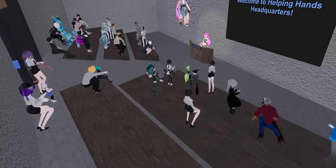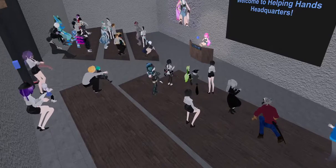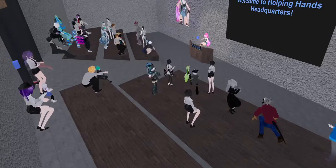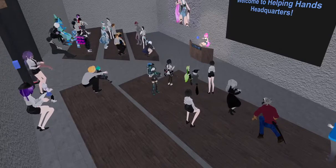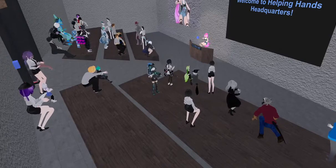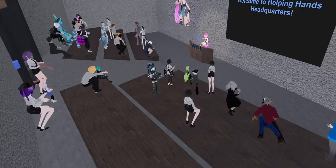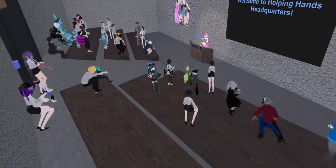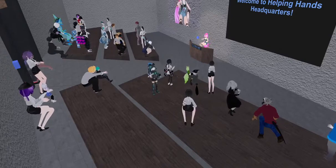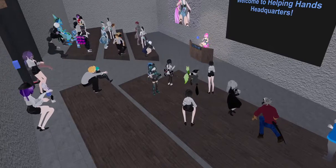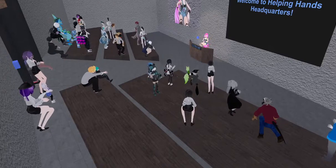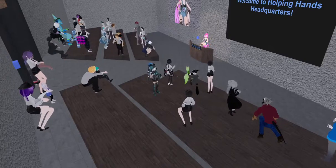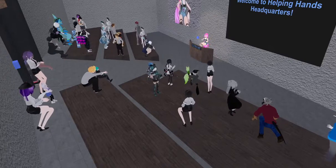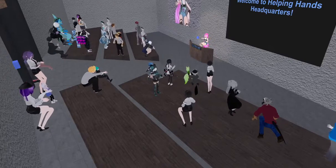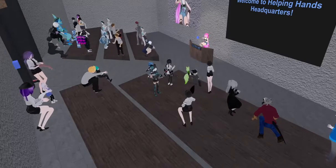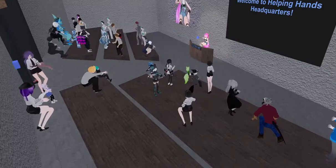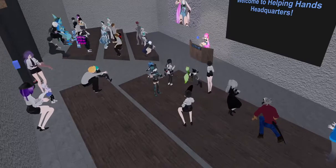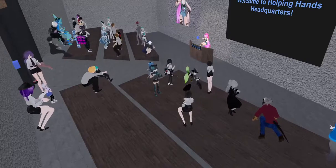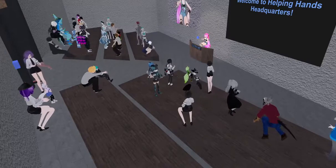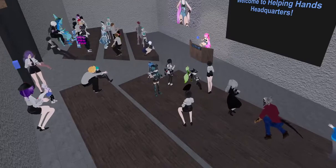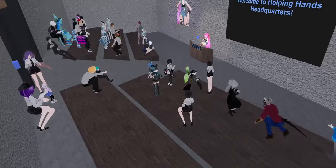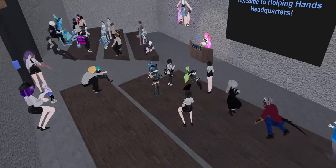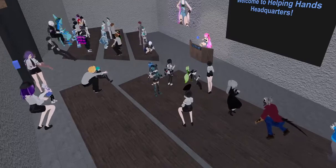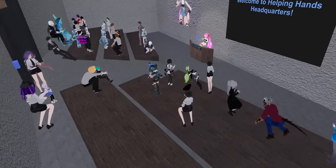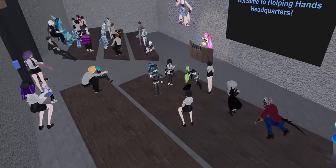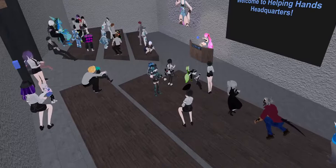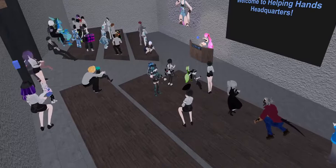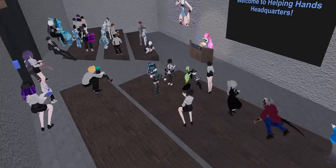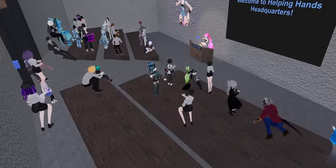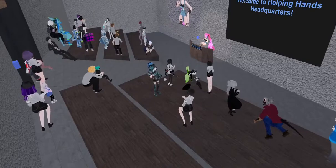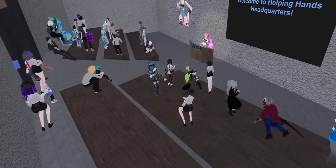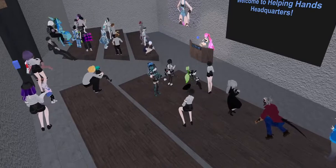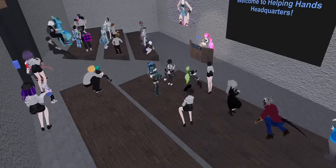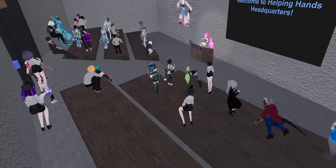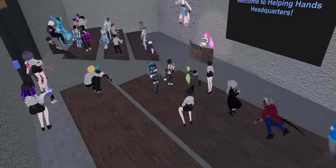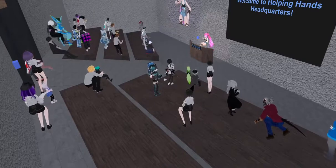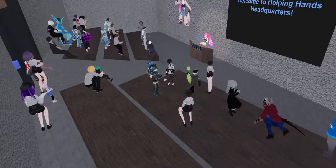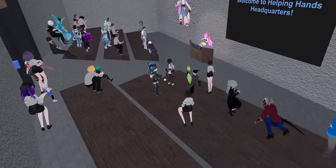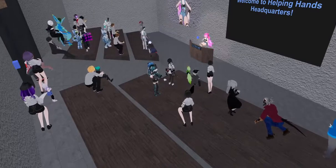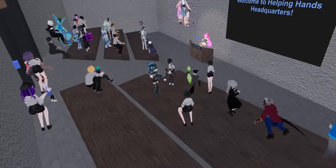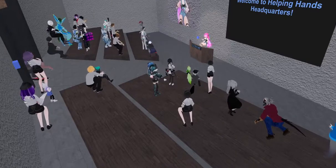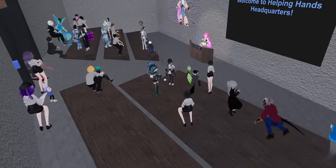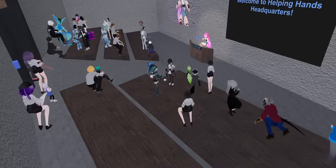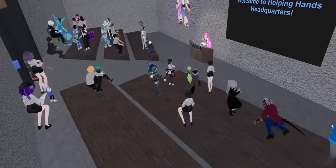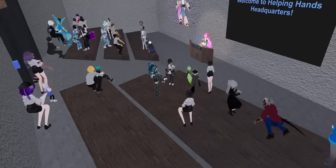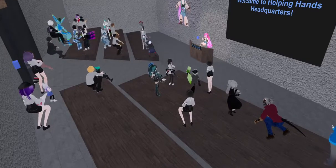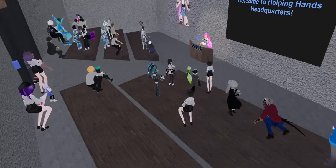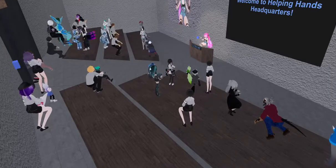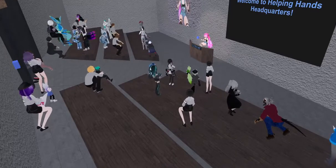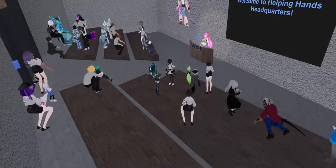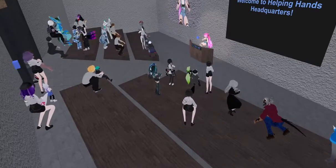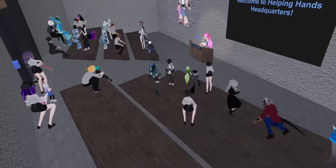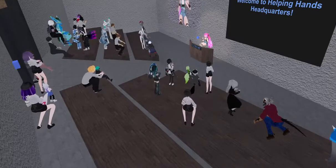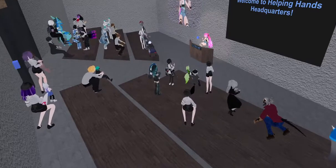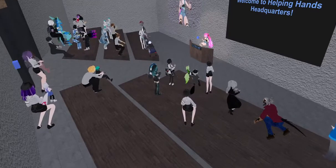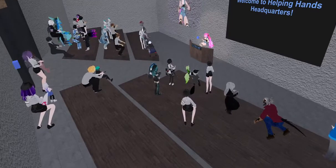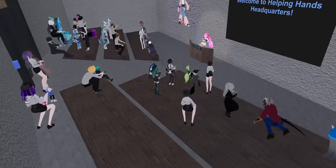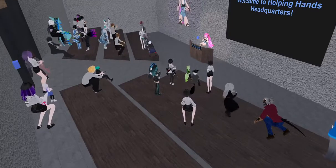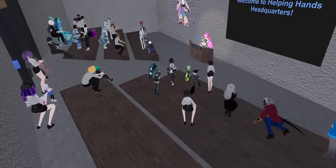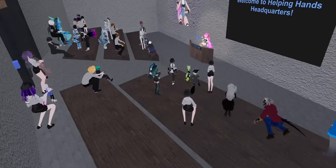sign welcome. We want to welcome all of our newcomers here. Welcome. We're so happy to have you here. I'm honored to